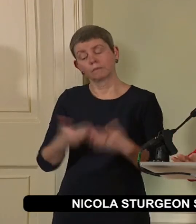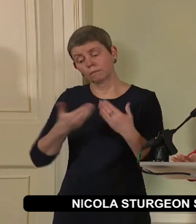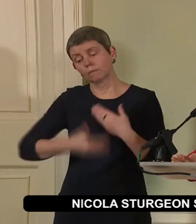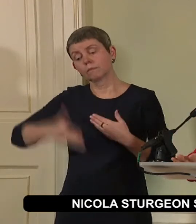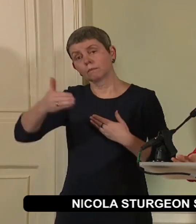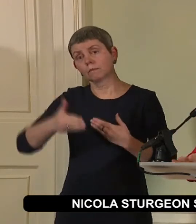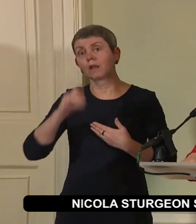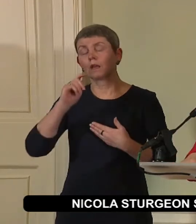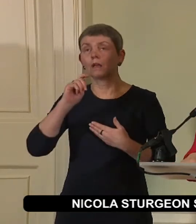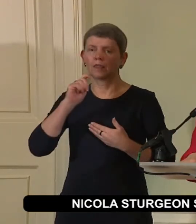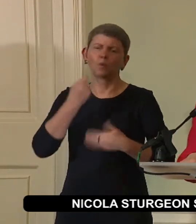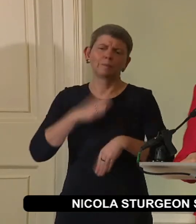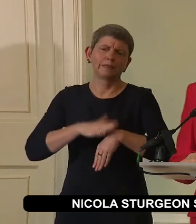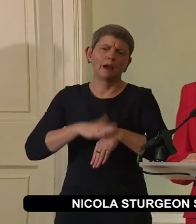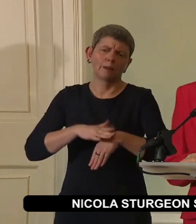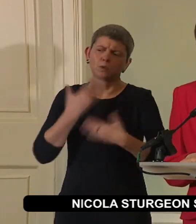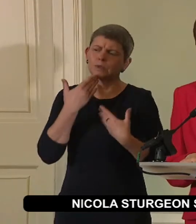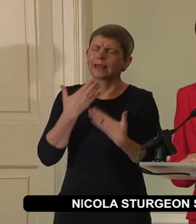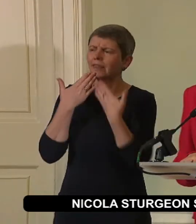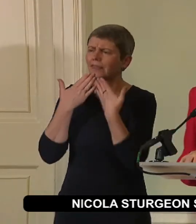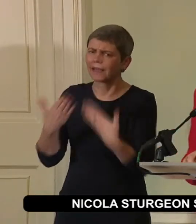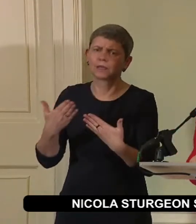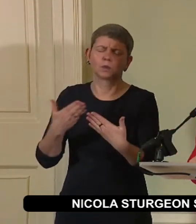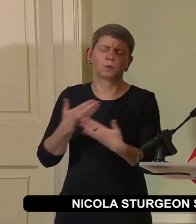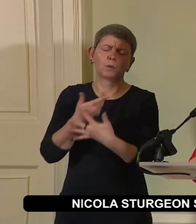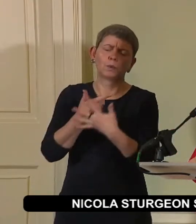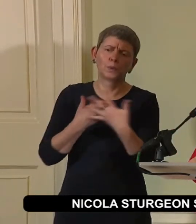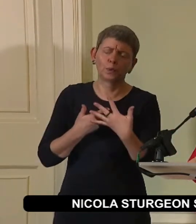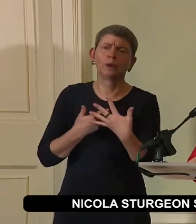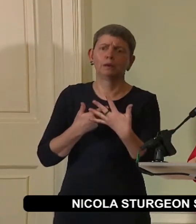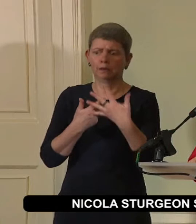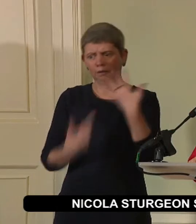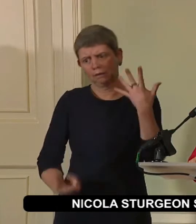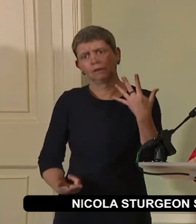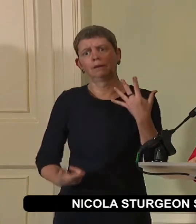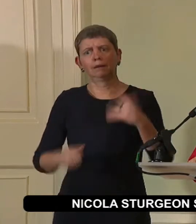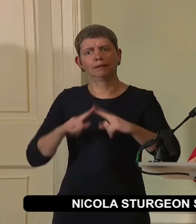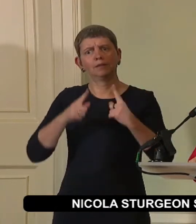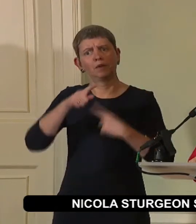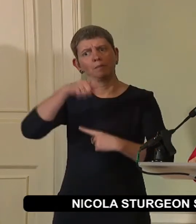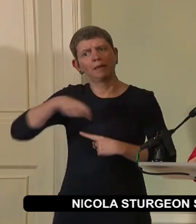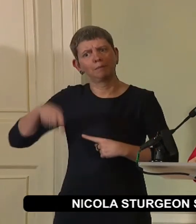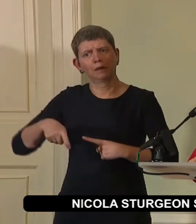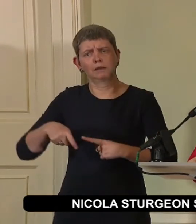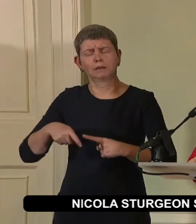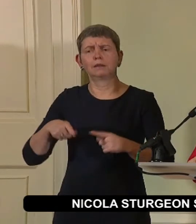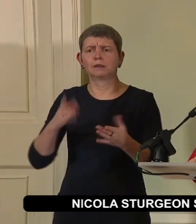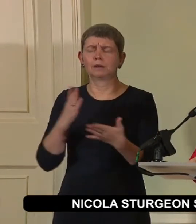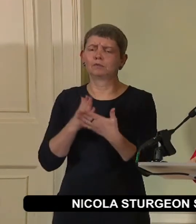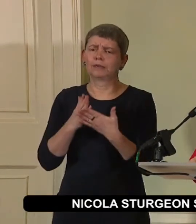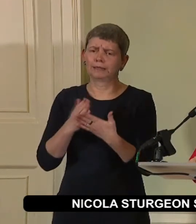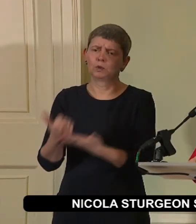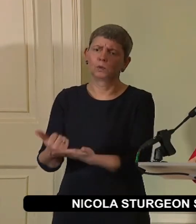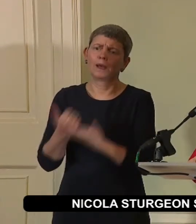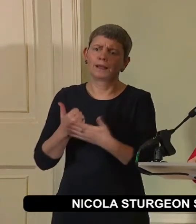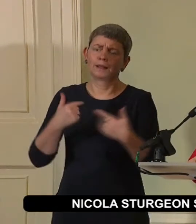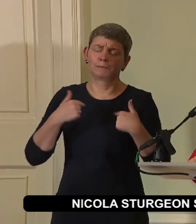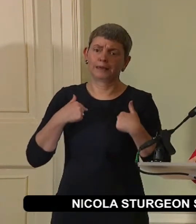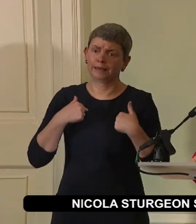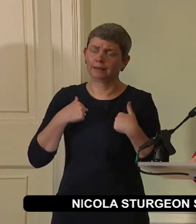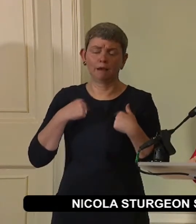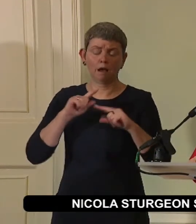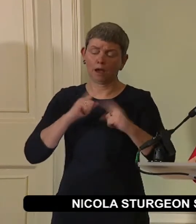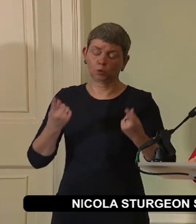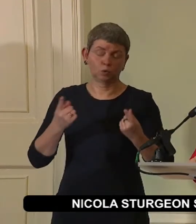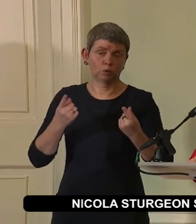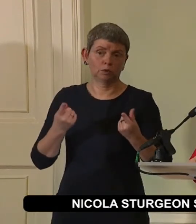to say thank you to a very, very long list of people without whom I would not have lasted a single day in this